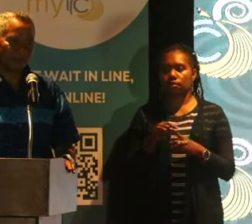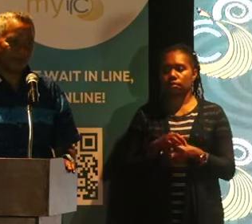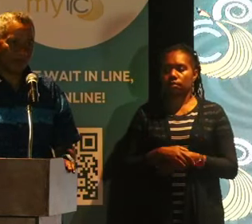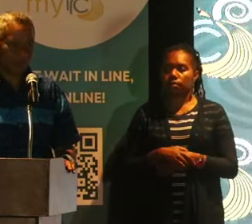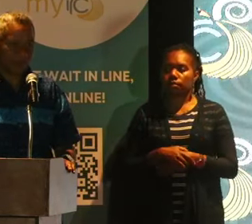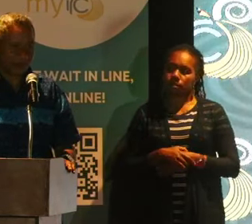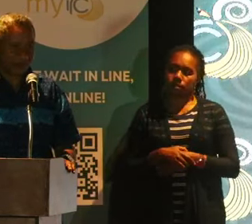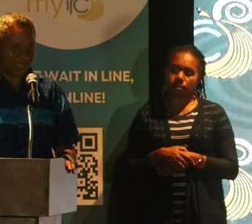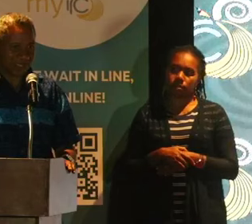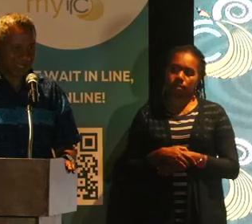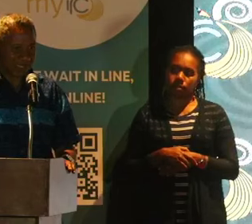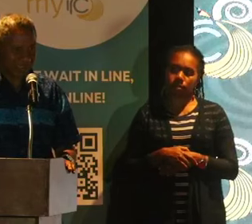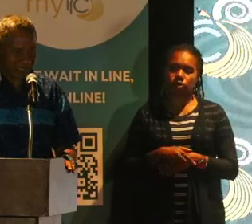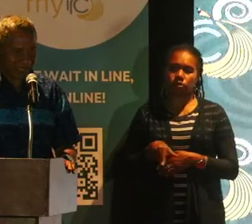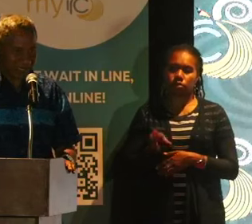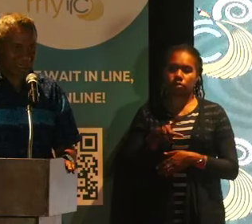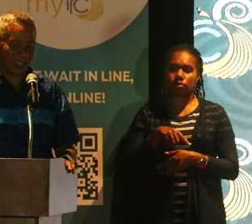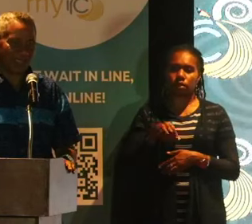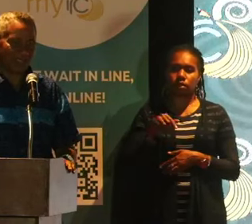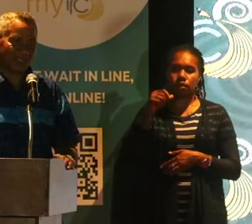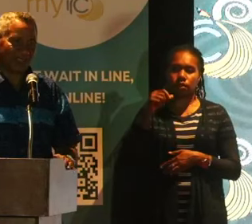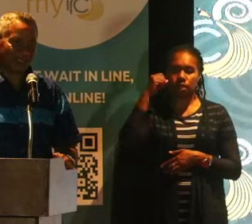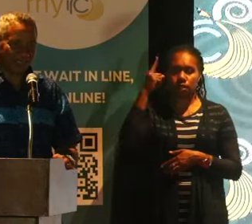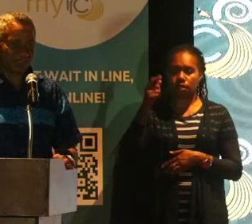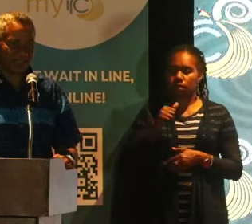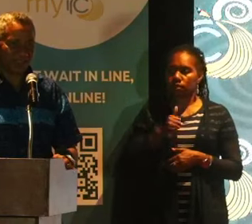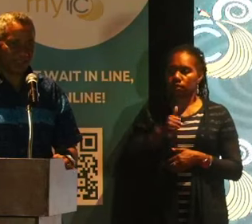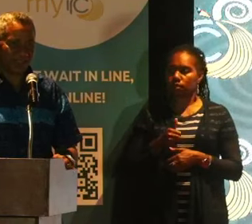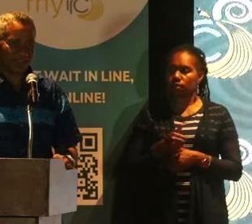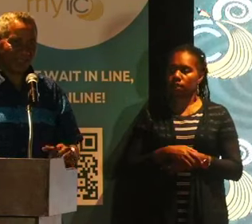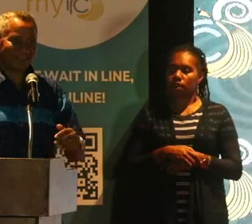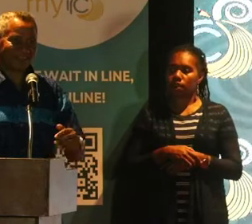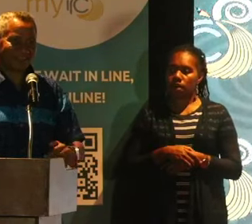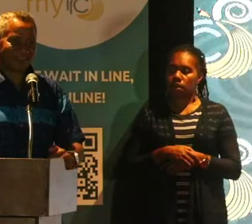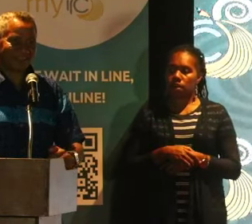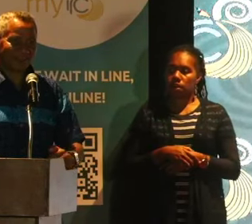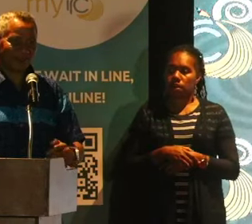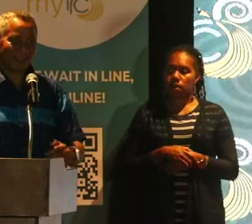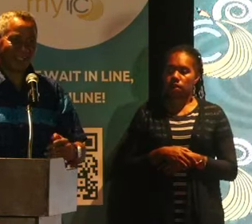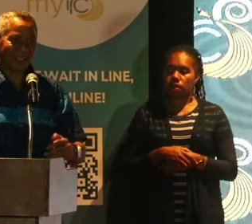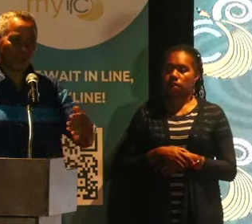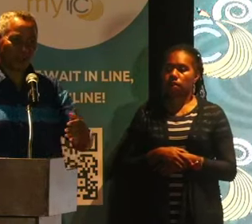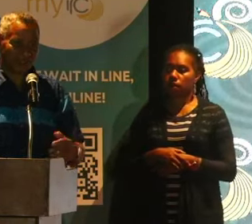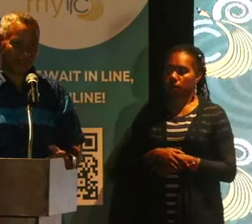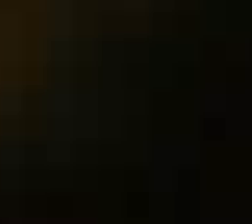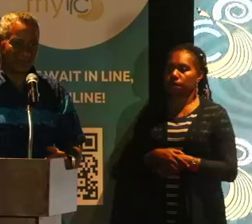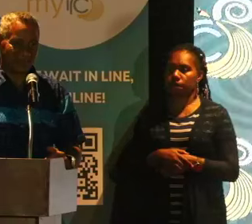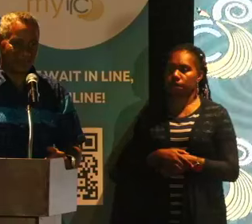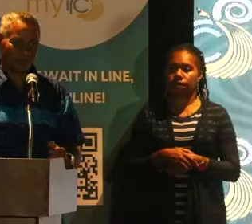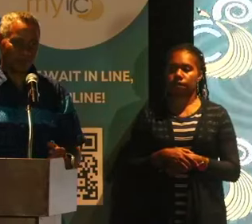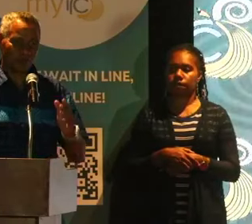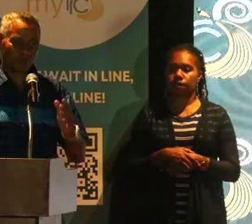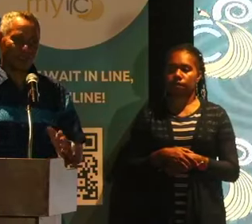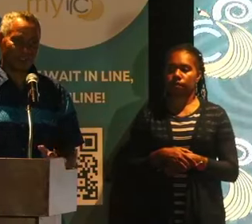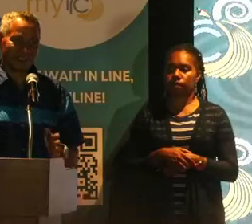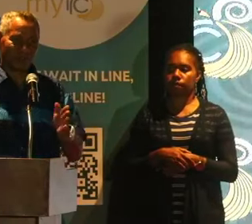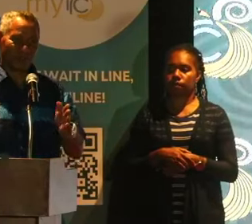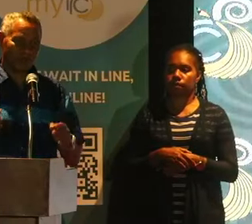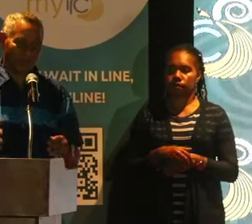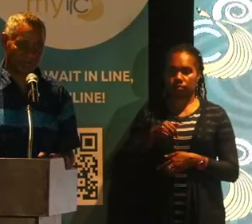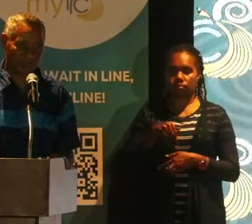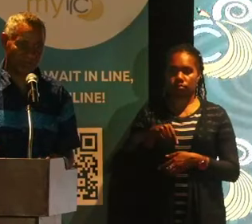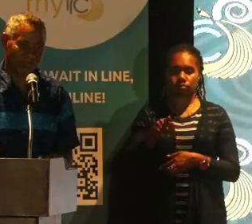So I'm very sorry on the dividend shares, but let's start to begin a new cooperative and we move forward